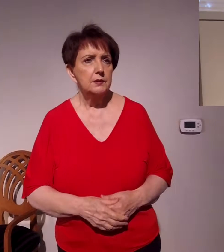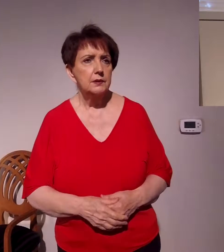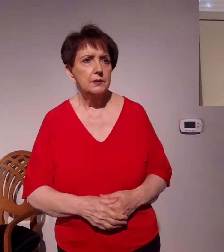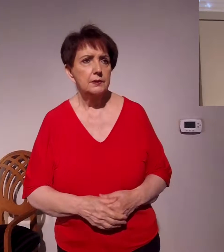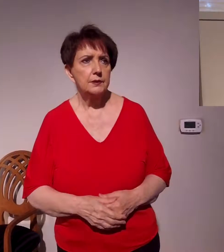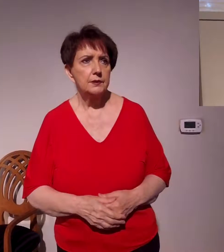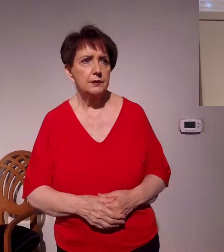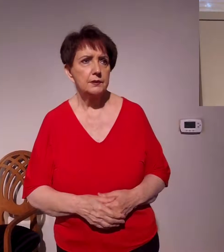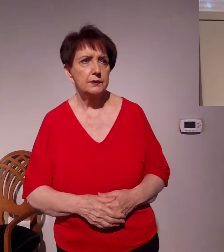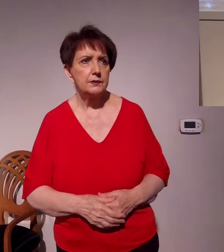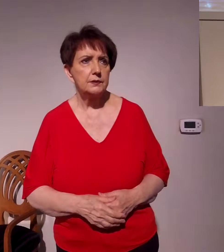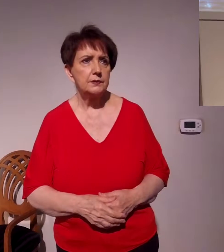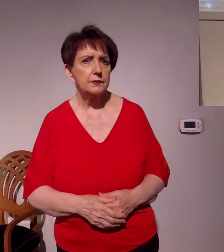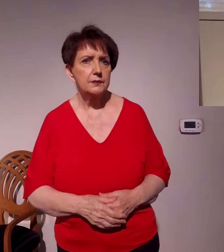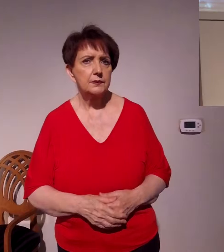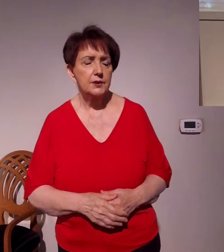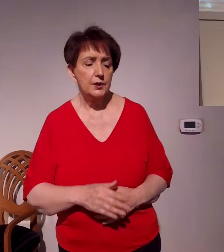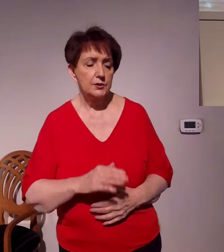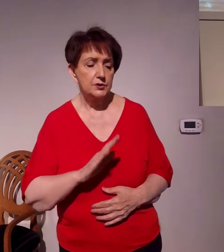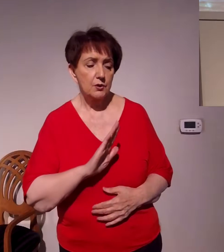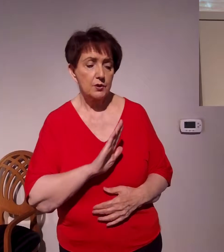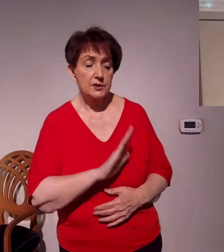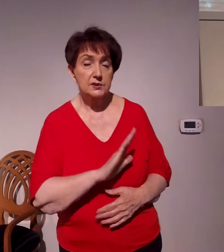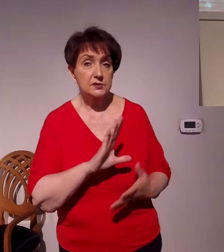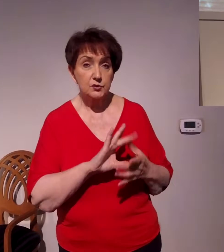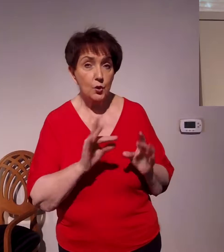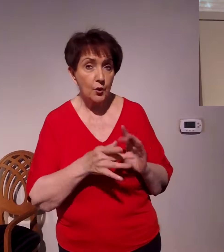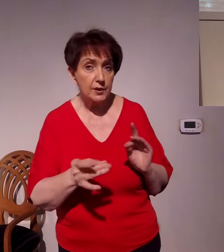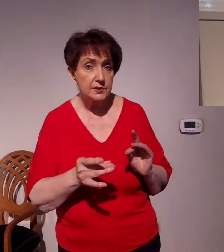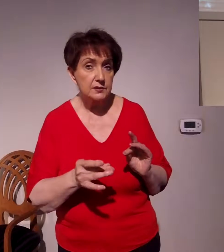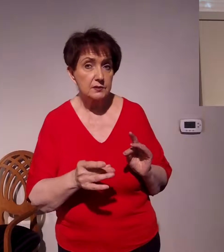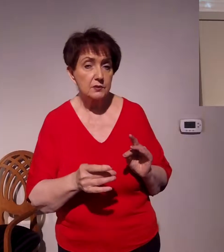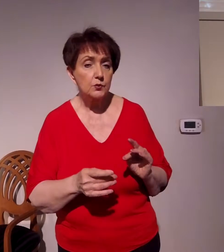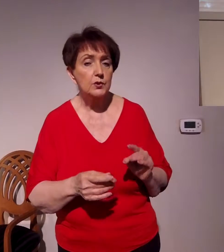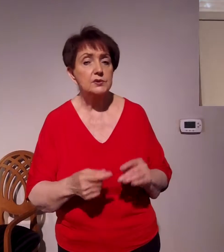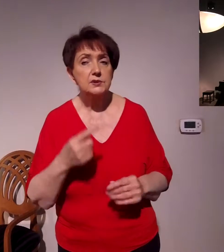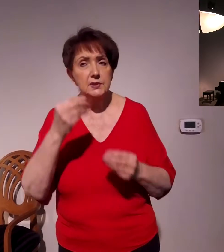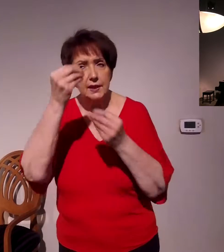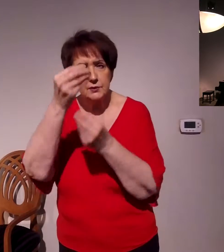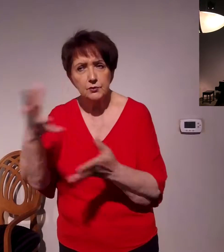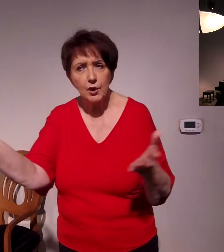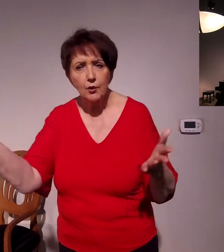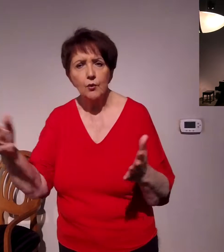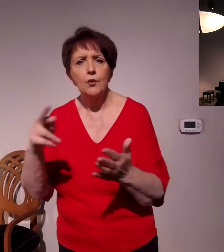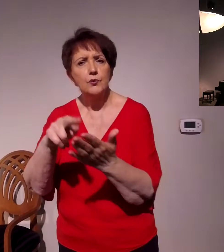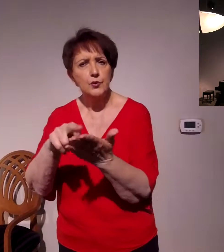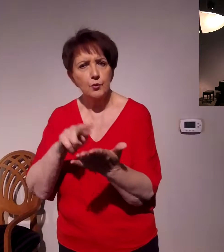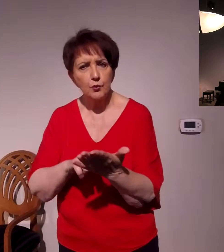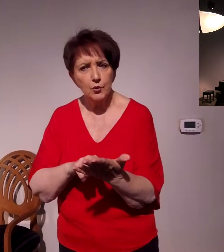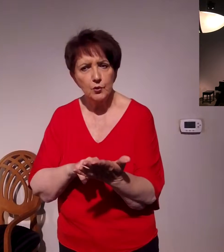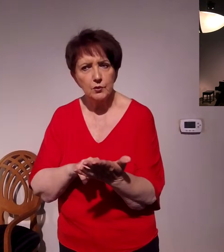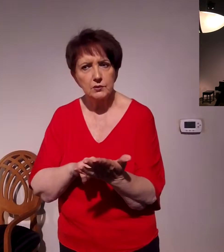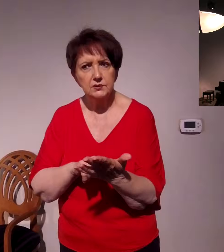used to bring rules to bear. Now, Jesus, yes,